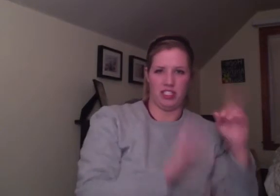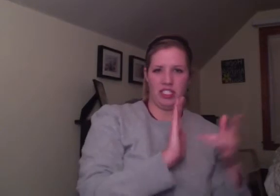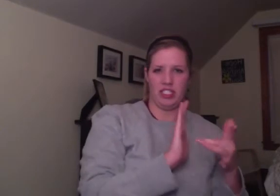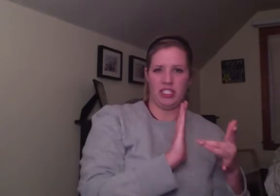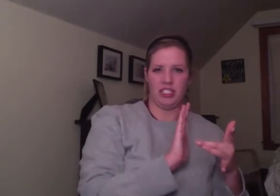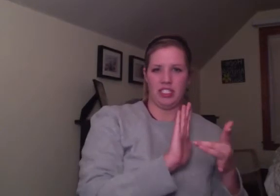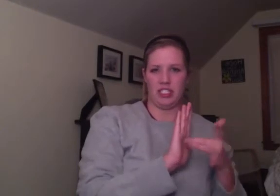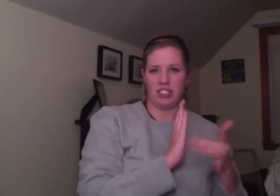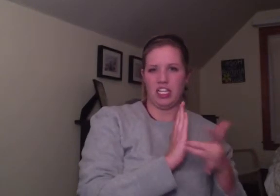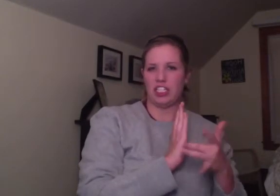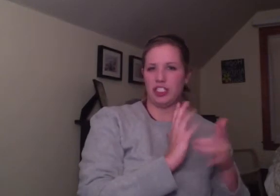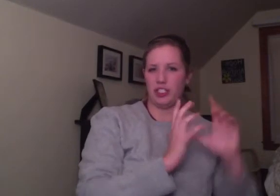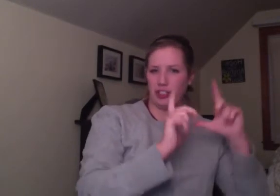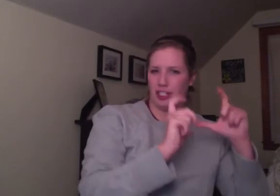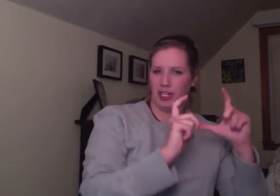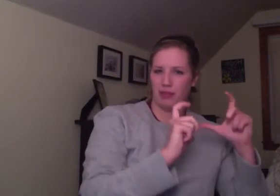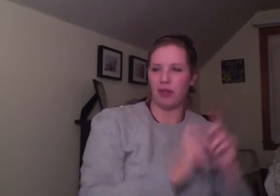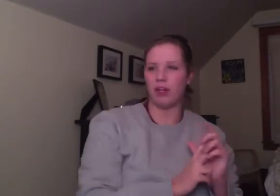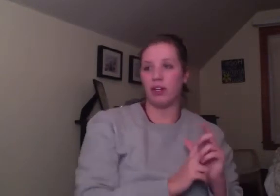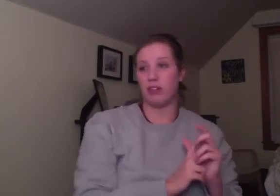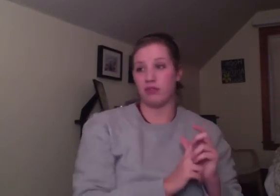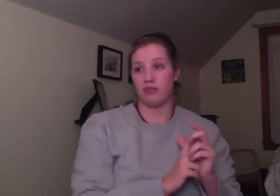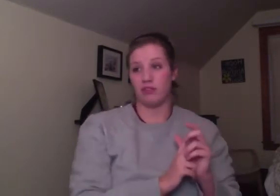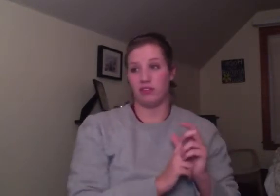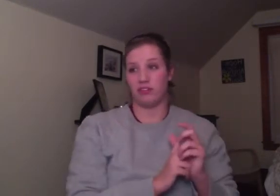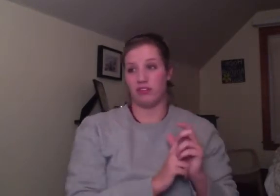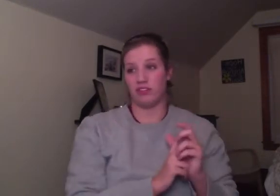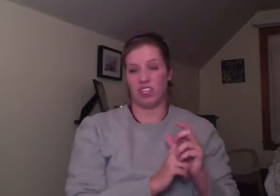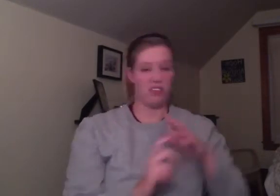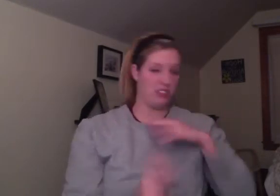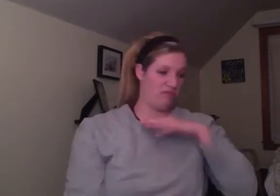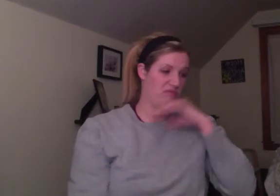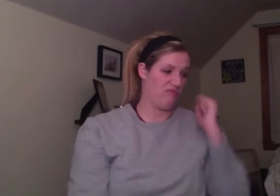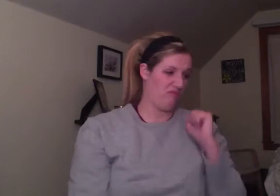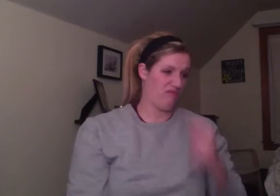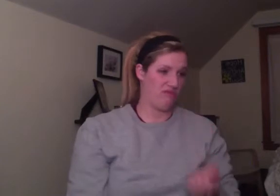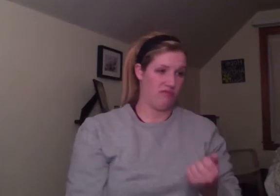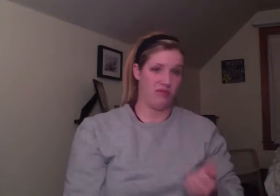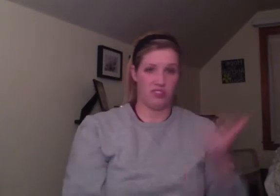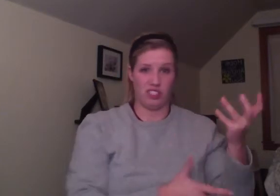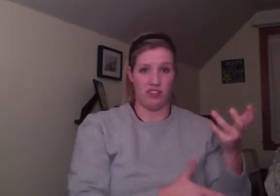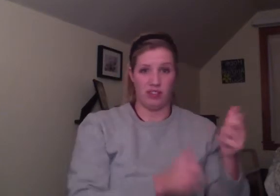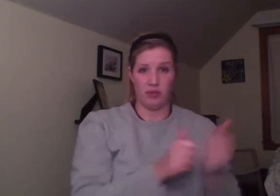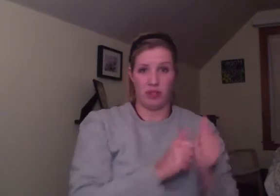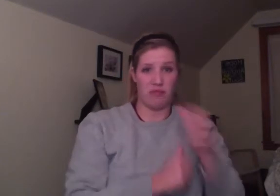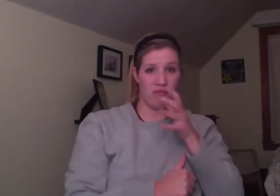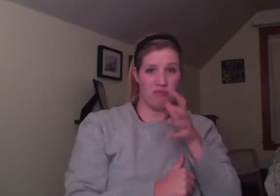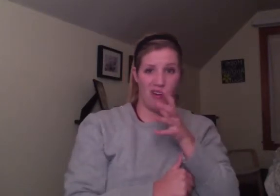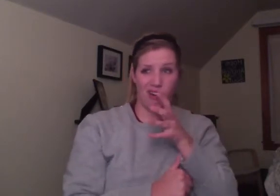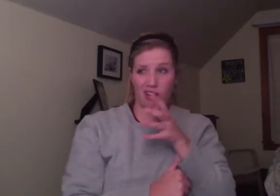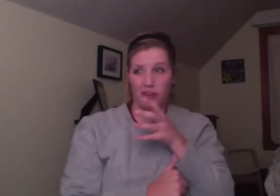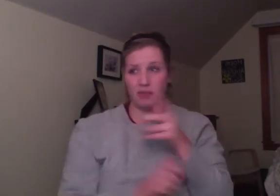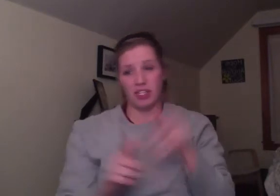taking photographs, I just got fed up with it. I gave my digital camera to my mother, and I picked up my film camera again and started